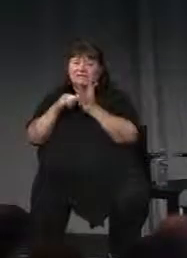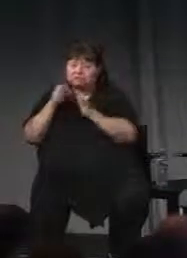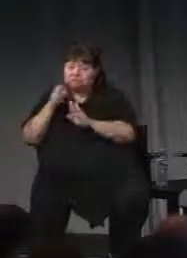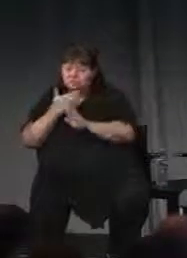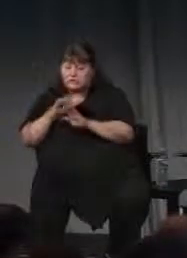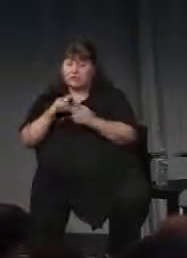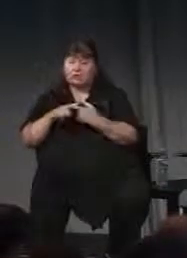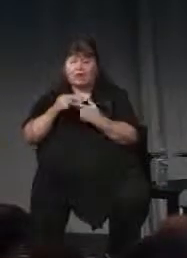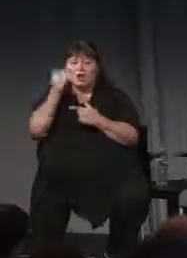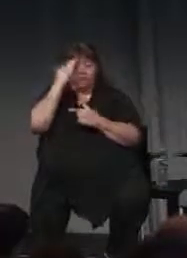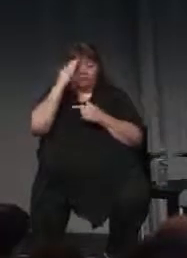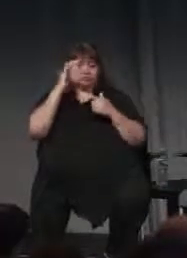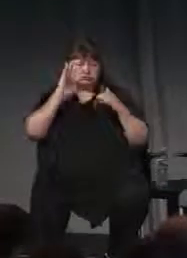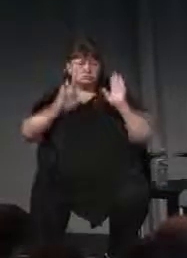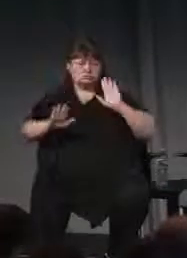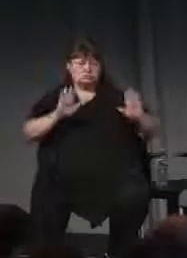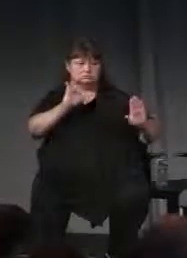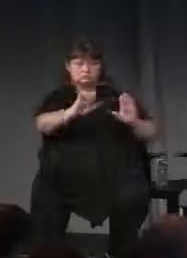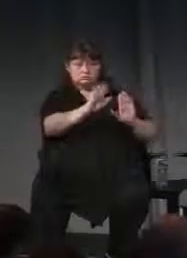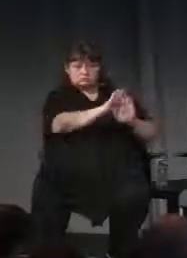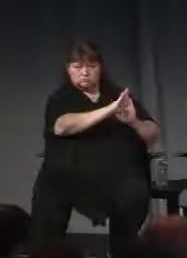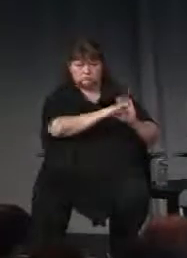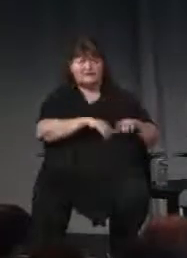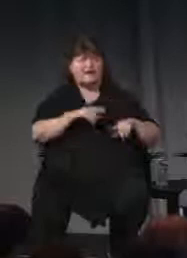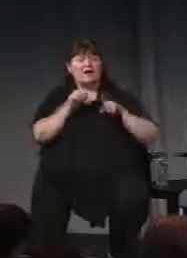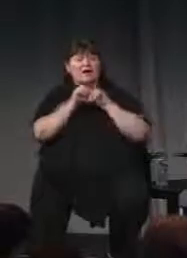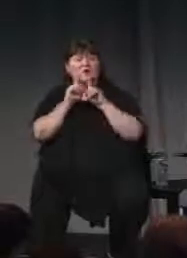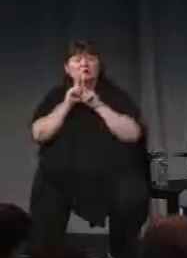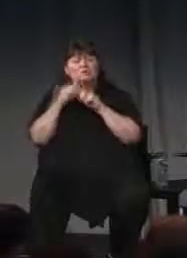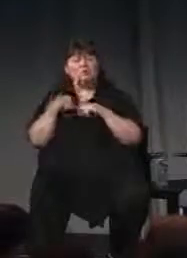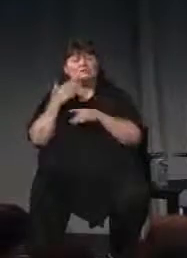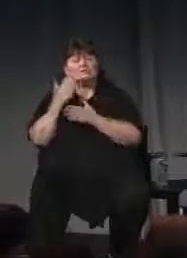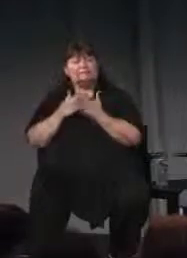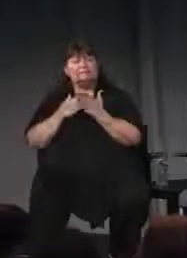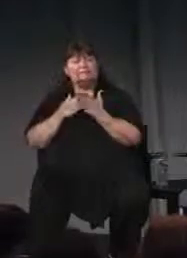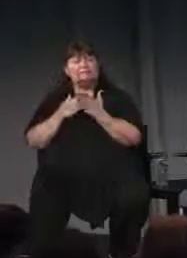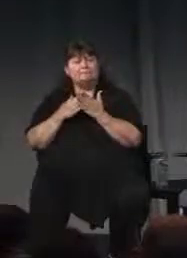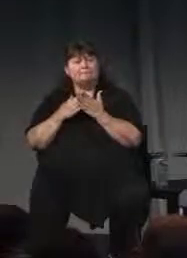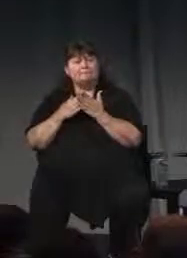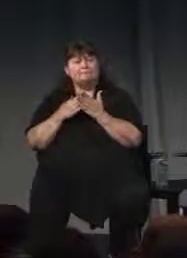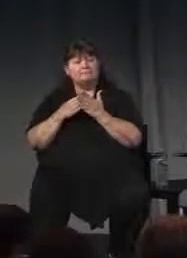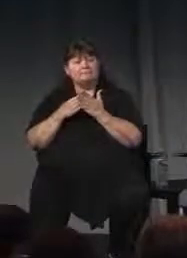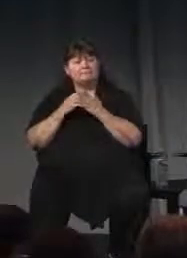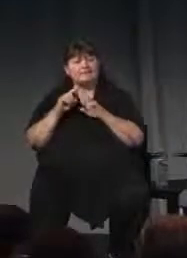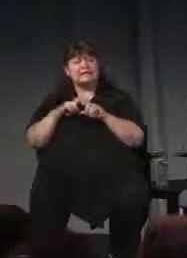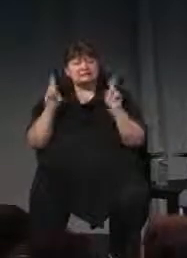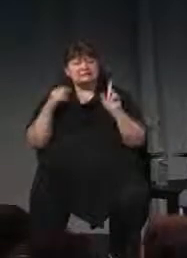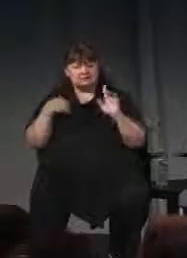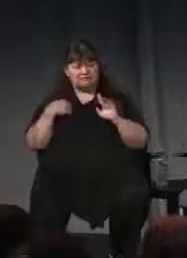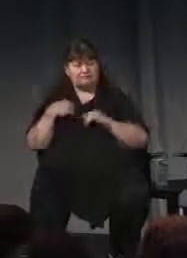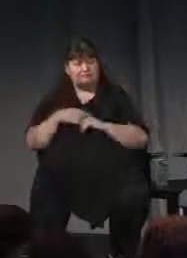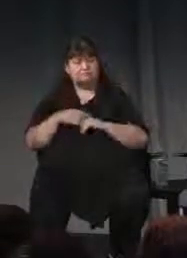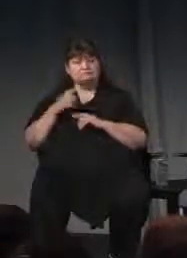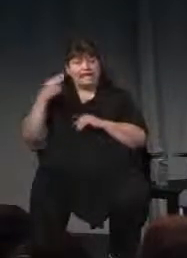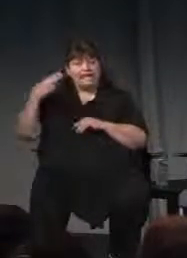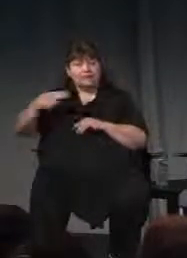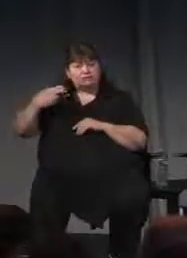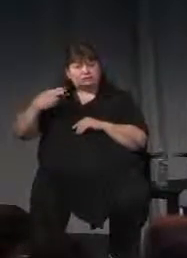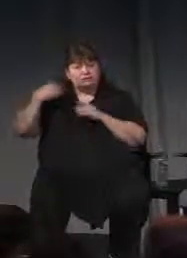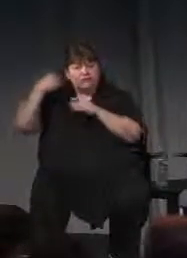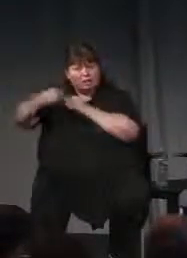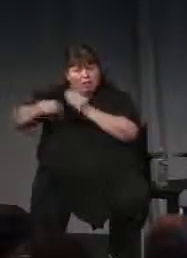musical knowledge. There are also, in addition to institutional differences, there's questions of histories to be